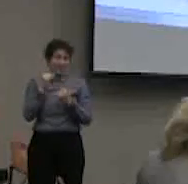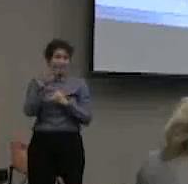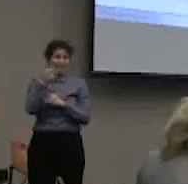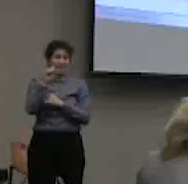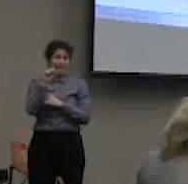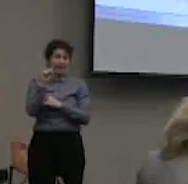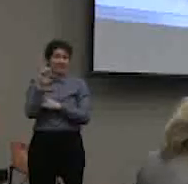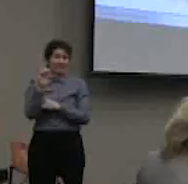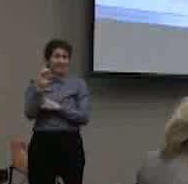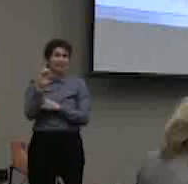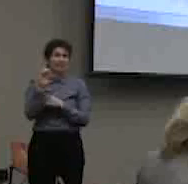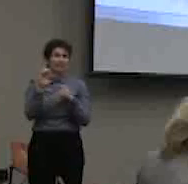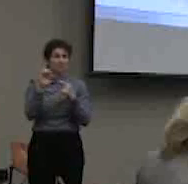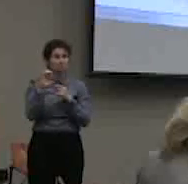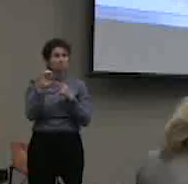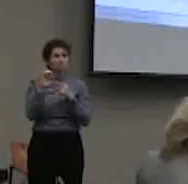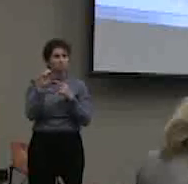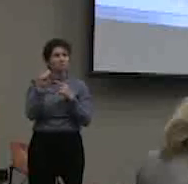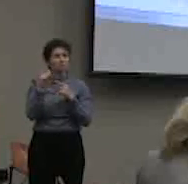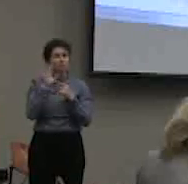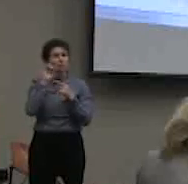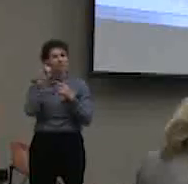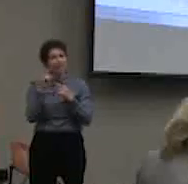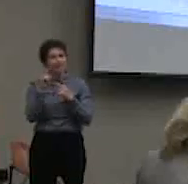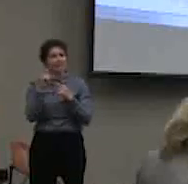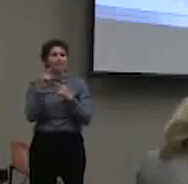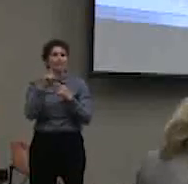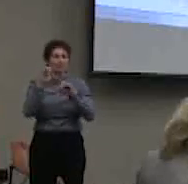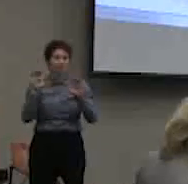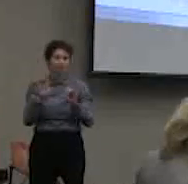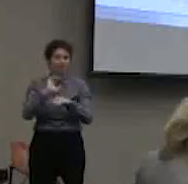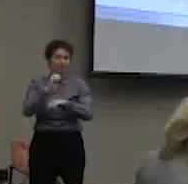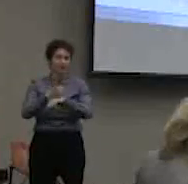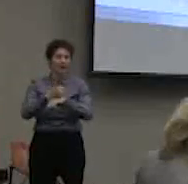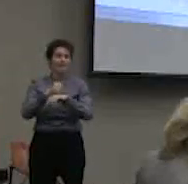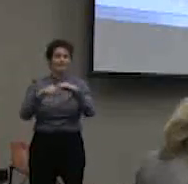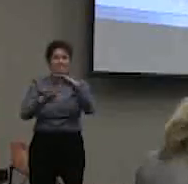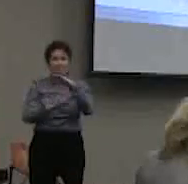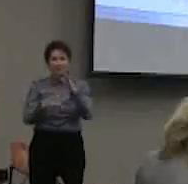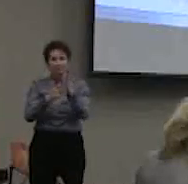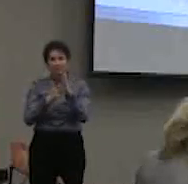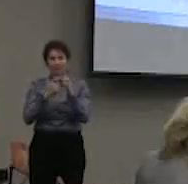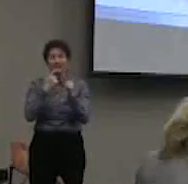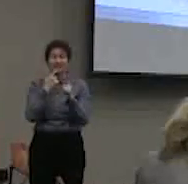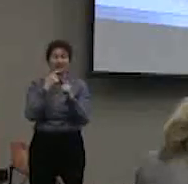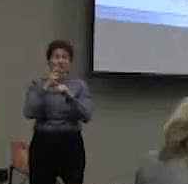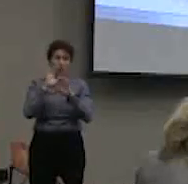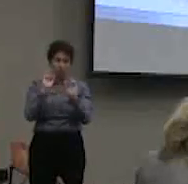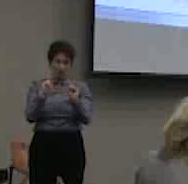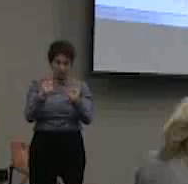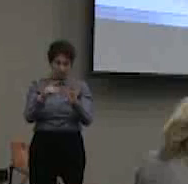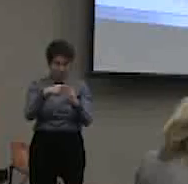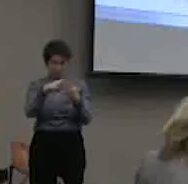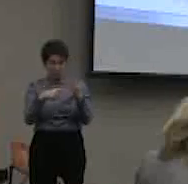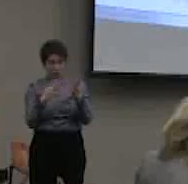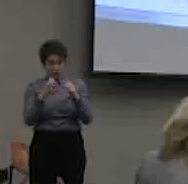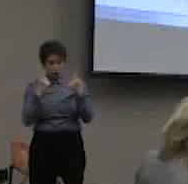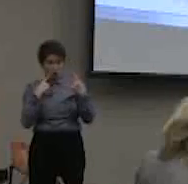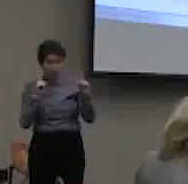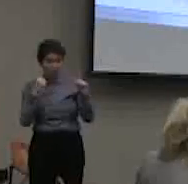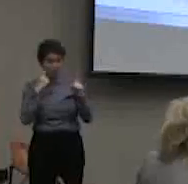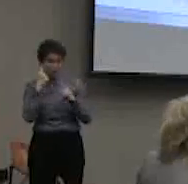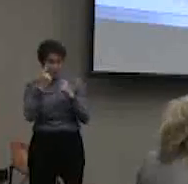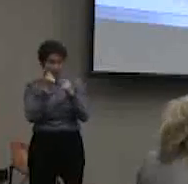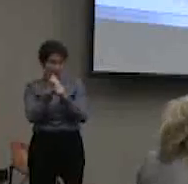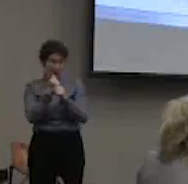will need and want to promulgate a set of basic regulations that say, Ready Starts, here's what we want you to achieve over the course of a